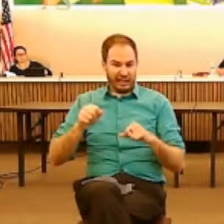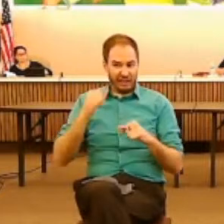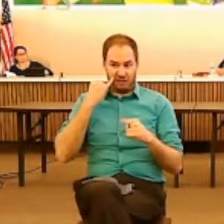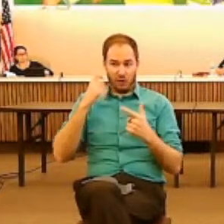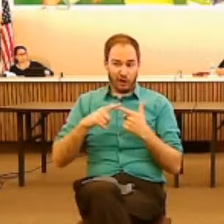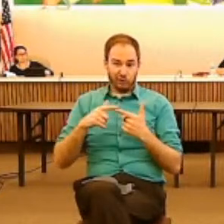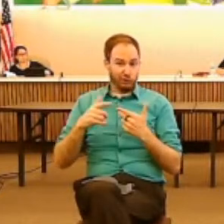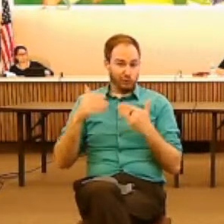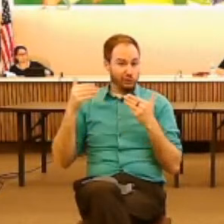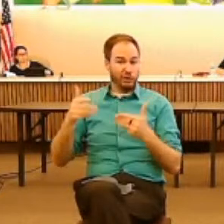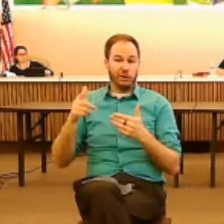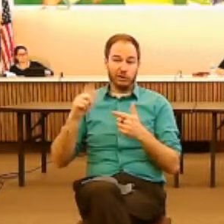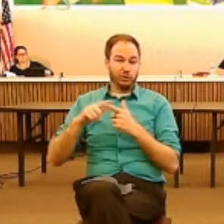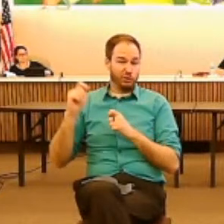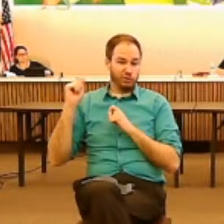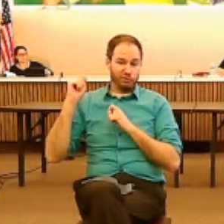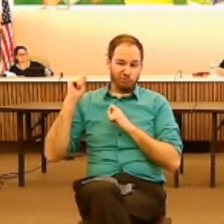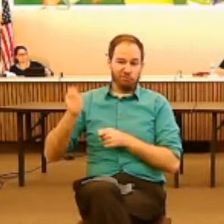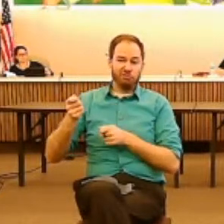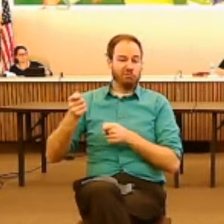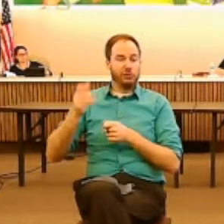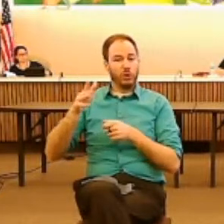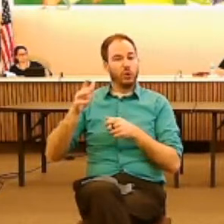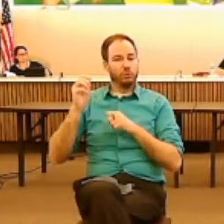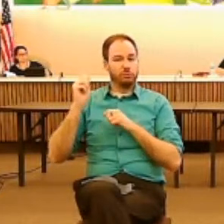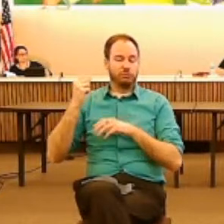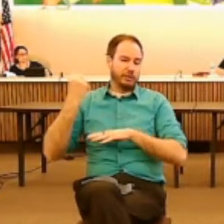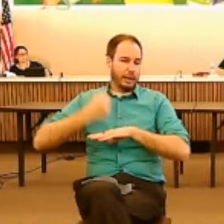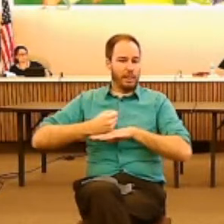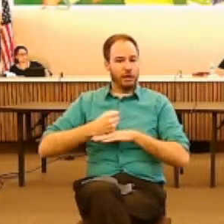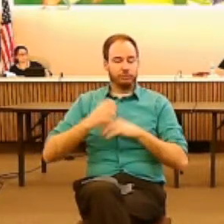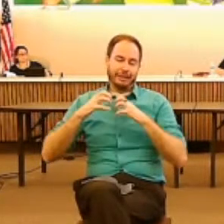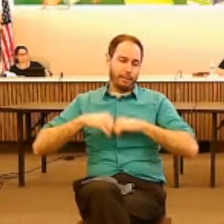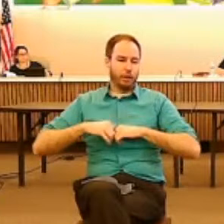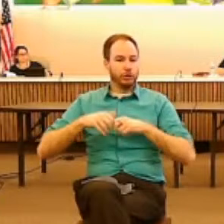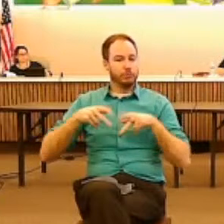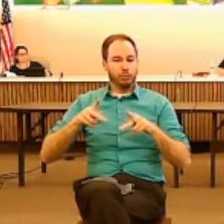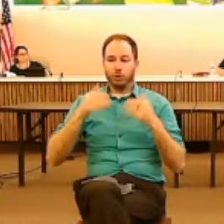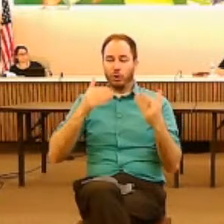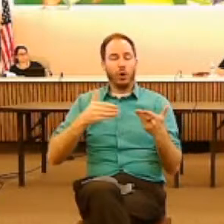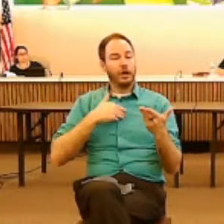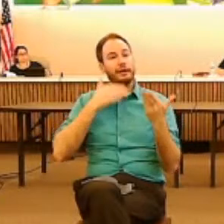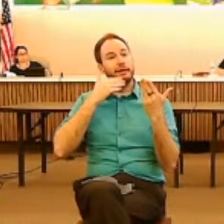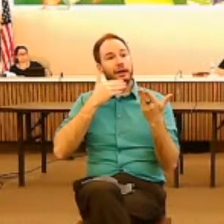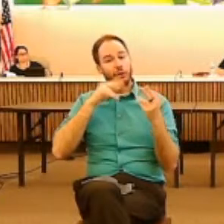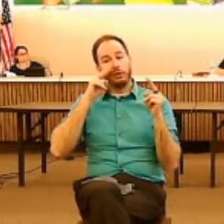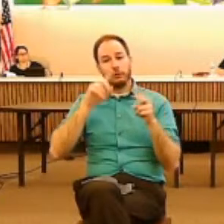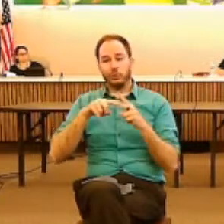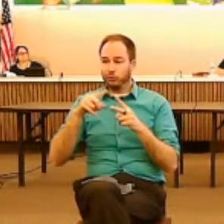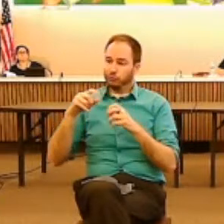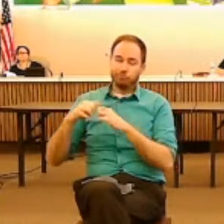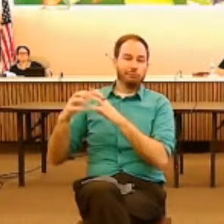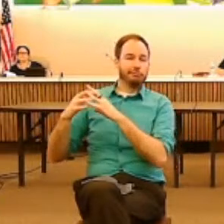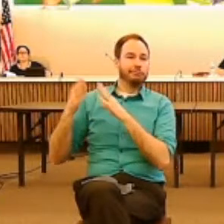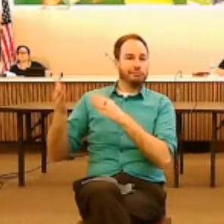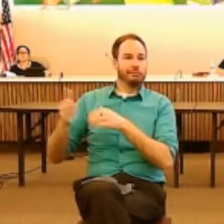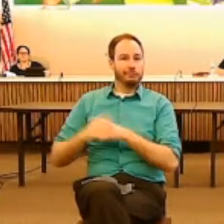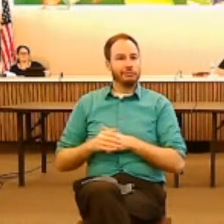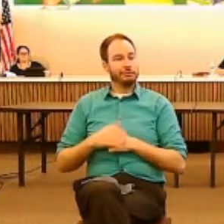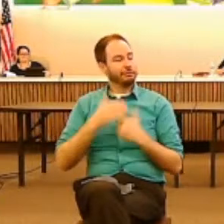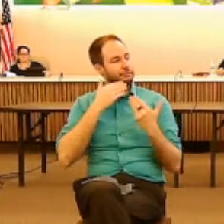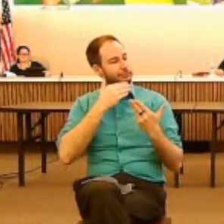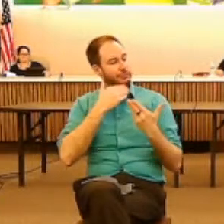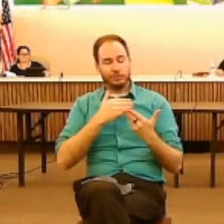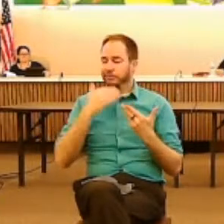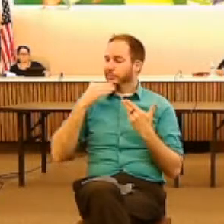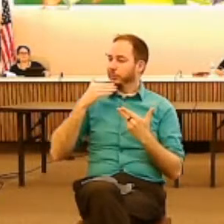head start, go and get your demolition permit and get started. So thank you, and we look forward to seeing it here. Look forward to Thank you. checking